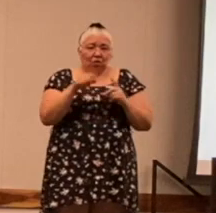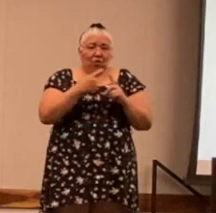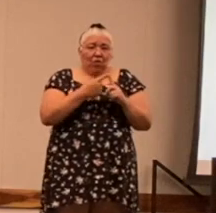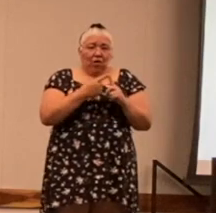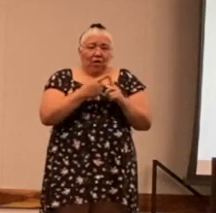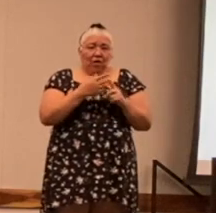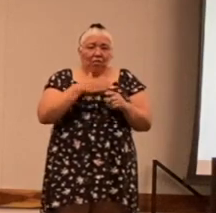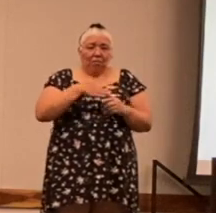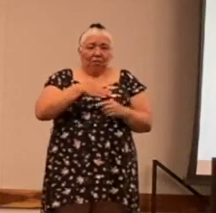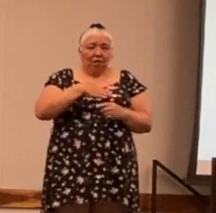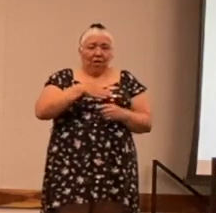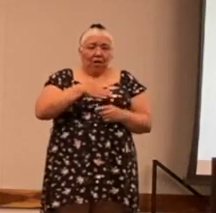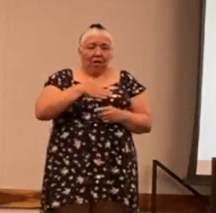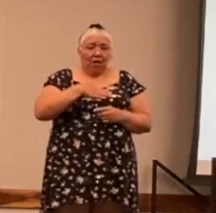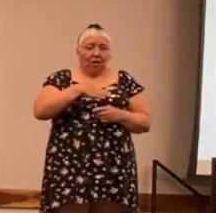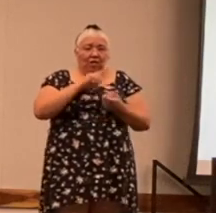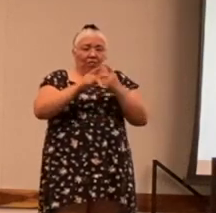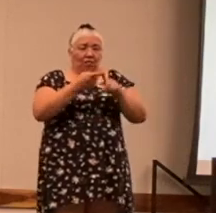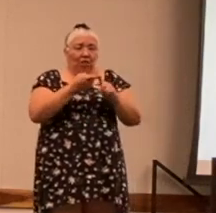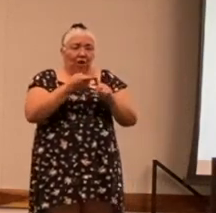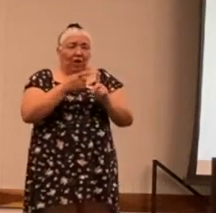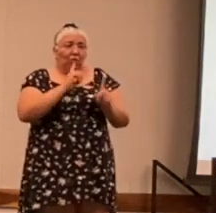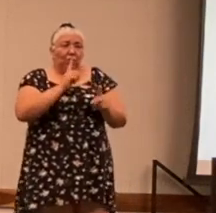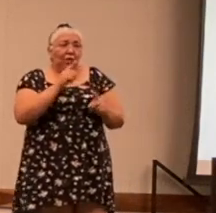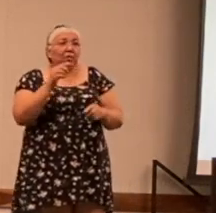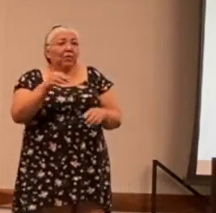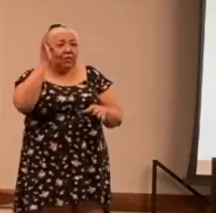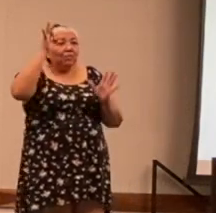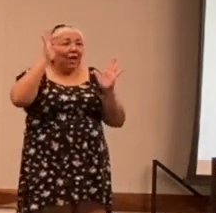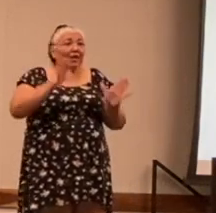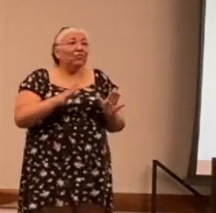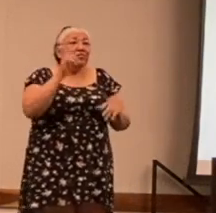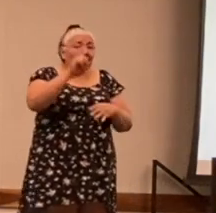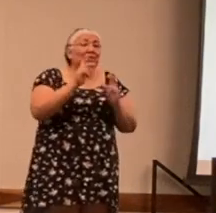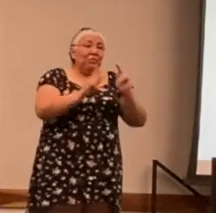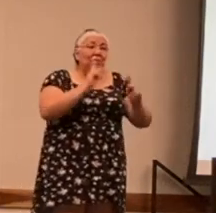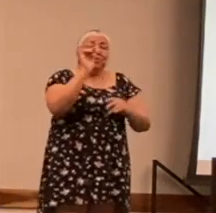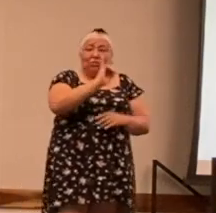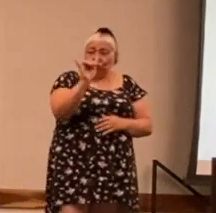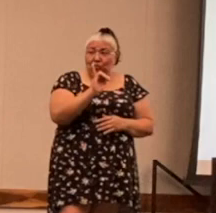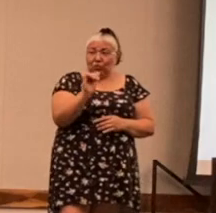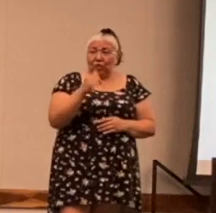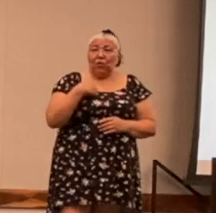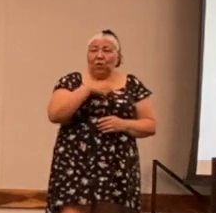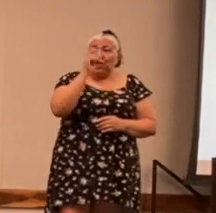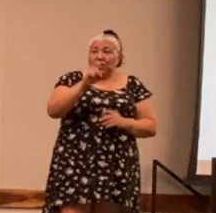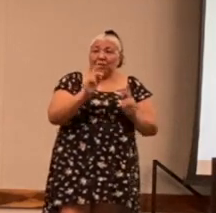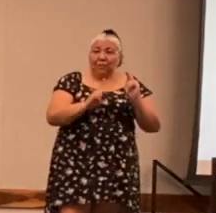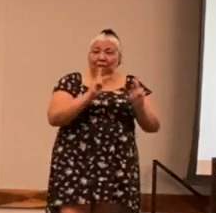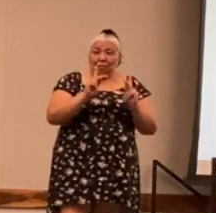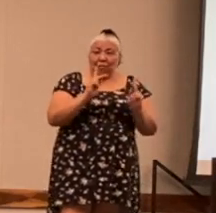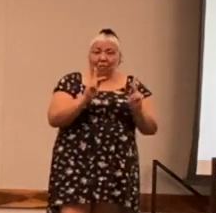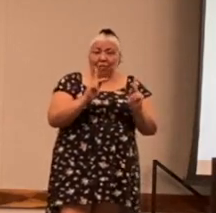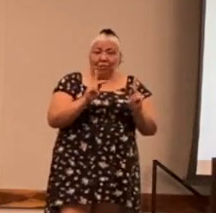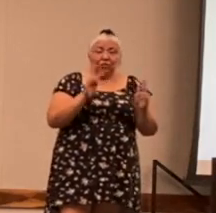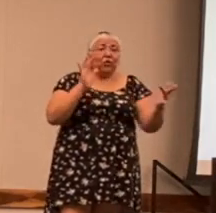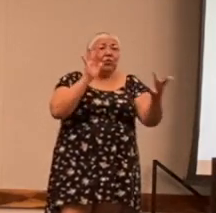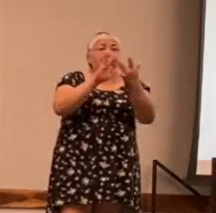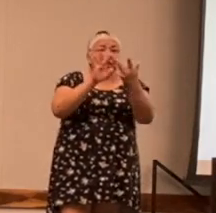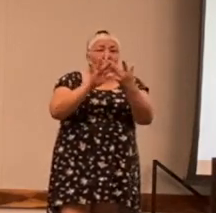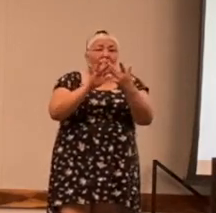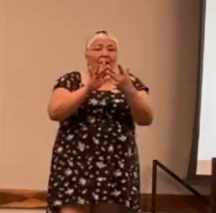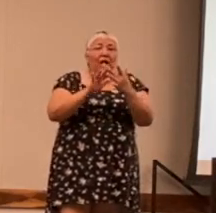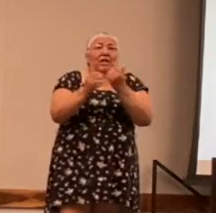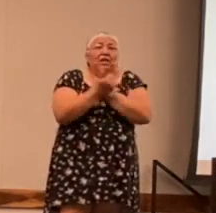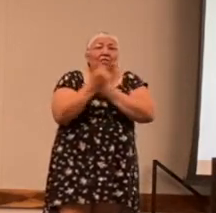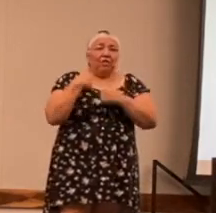when my buddy responded to me, right? Because pastors need people too, right? We need people to reach out to and to love